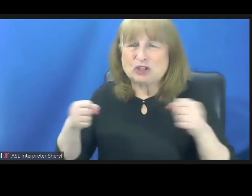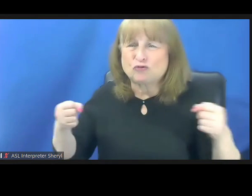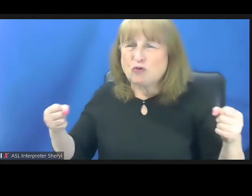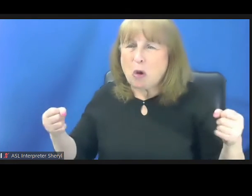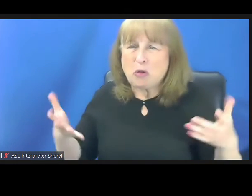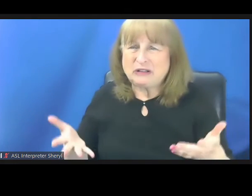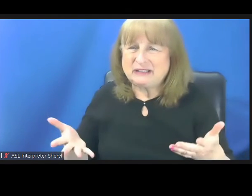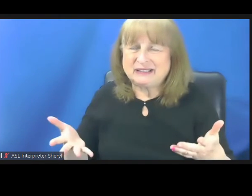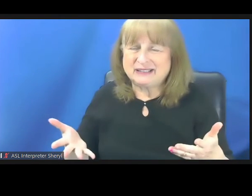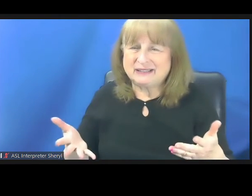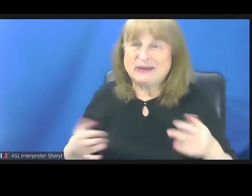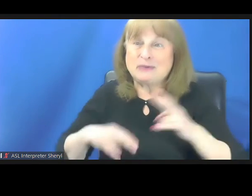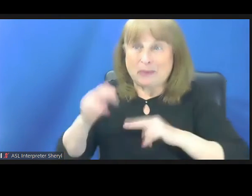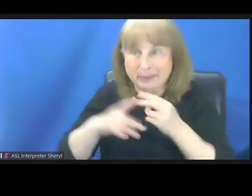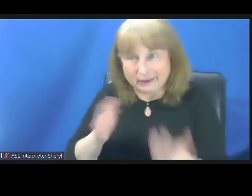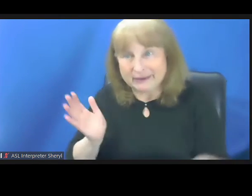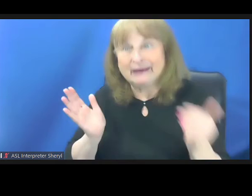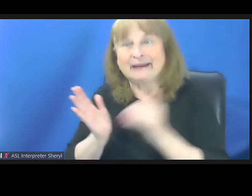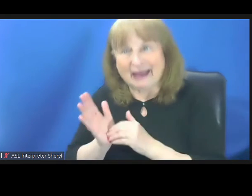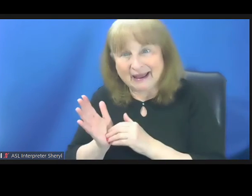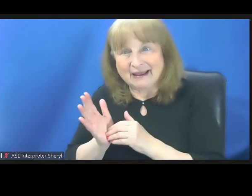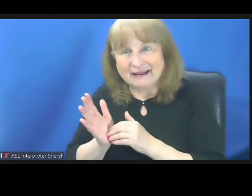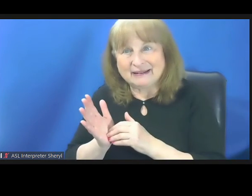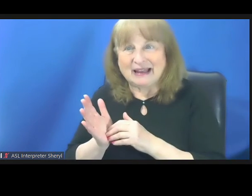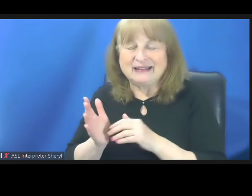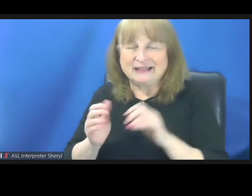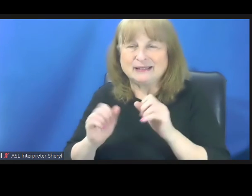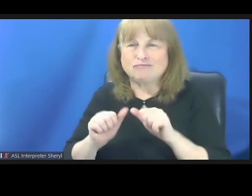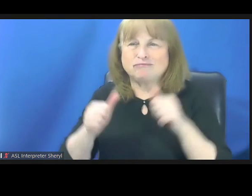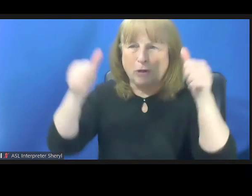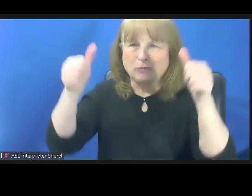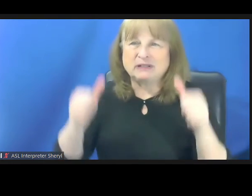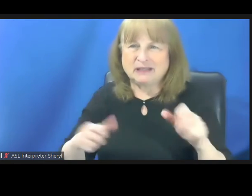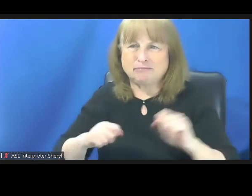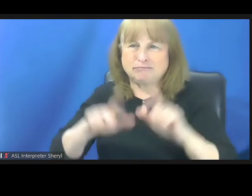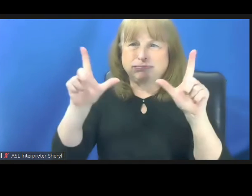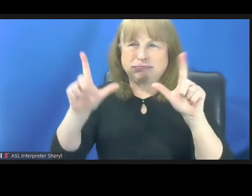we rebuilt, and is up at Wesleyan,